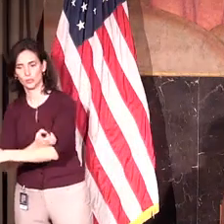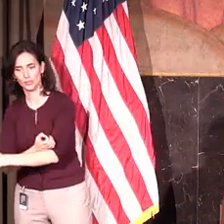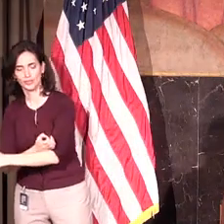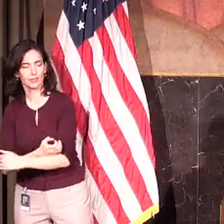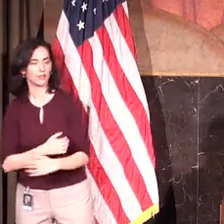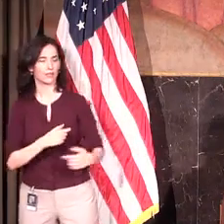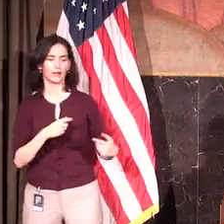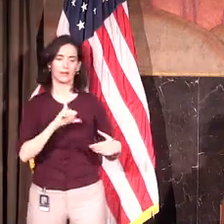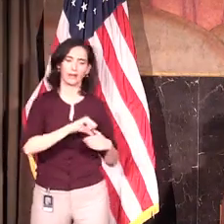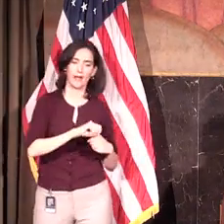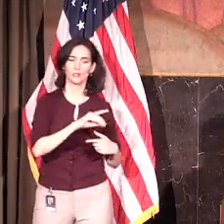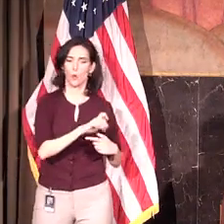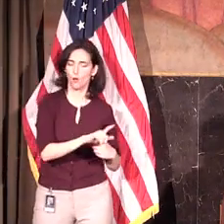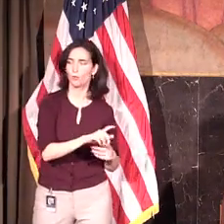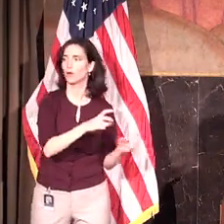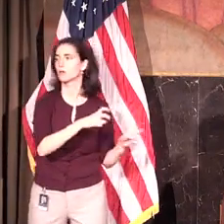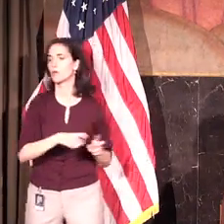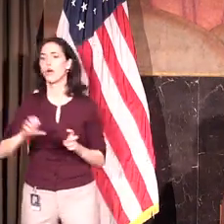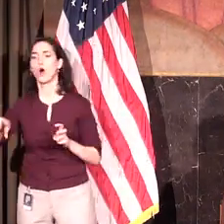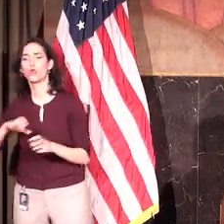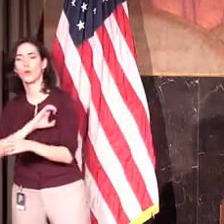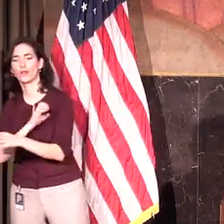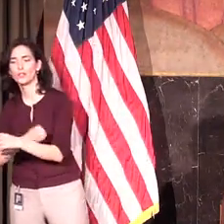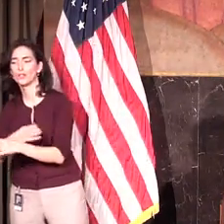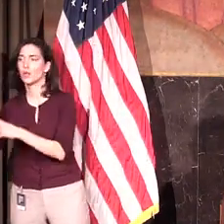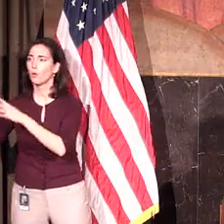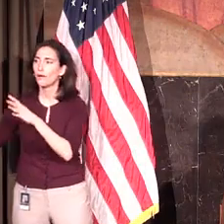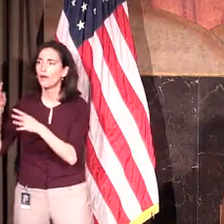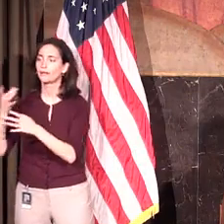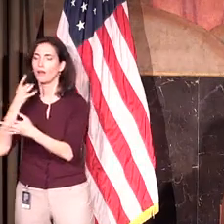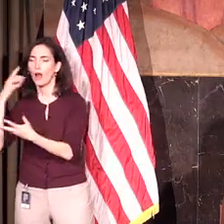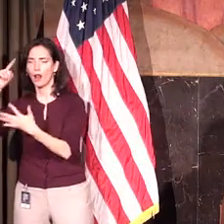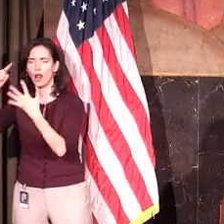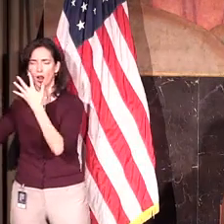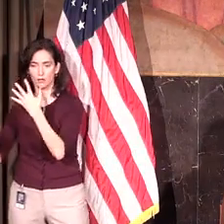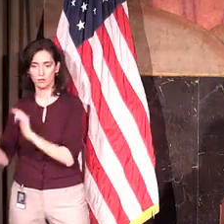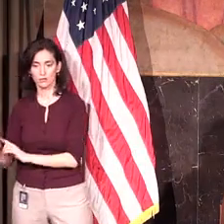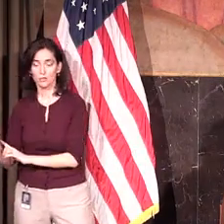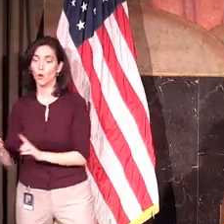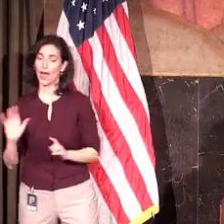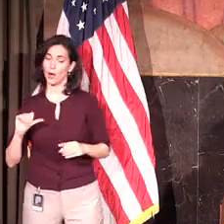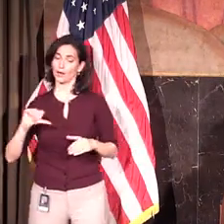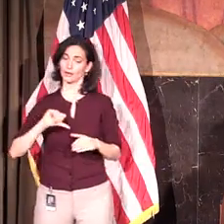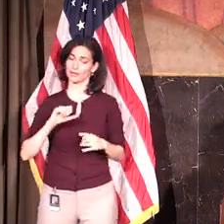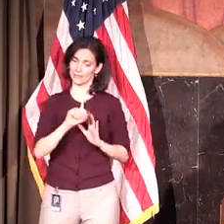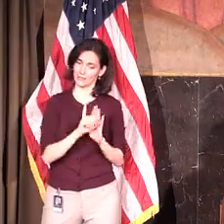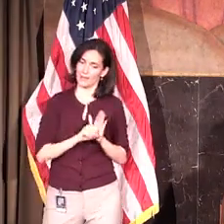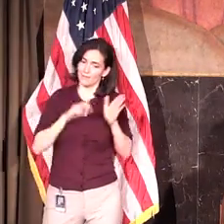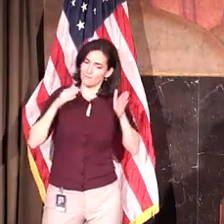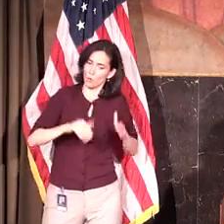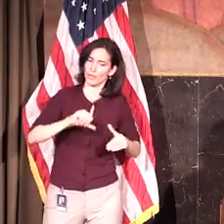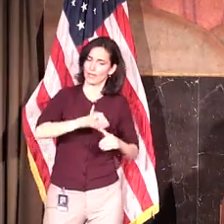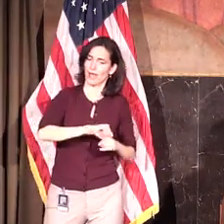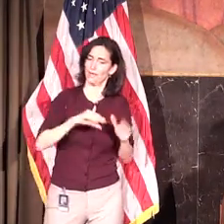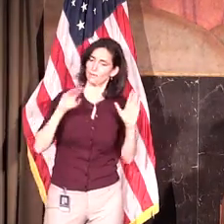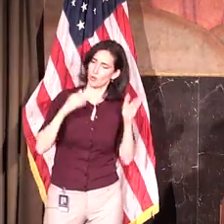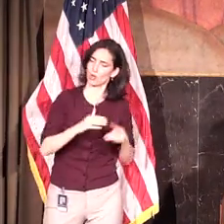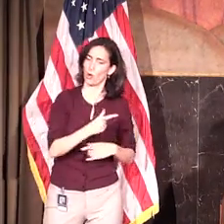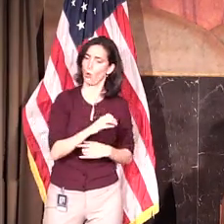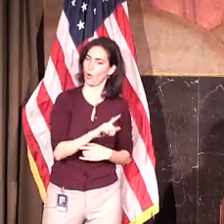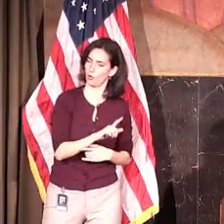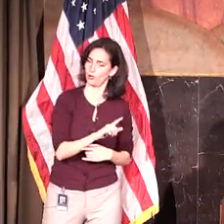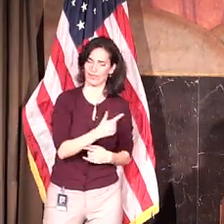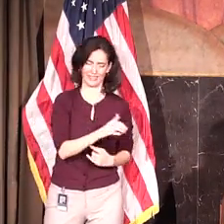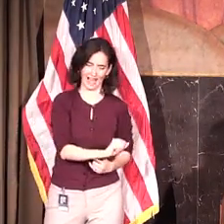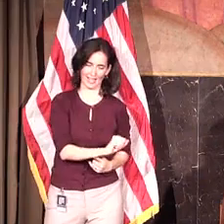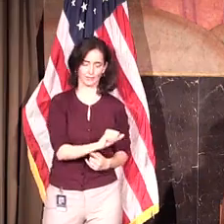in Louisiana as possible, but while still trying to take advantage of the fact that we are a gas state, that we are an oil state. And